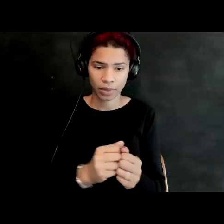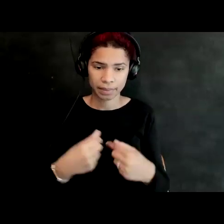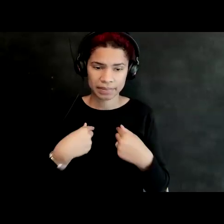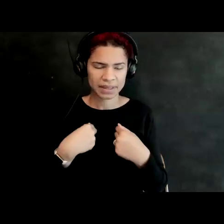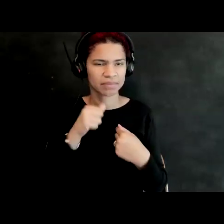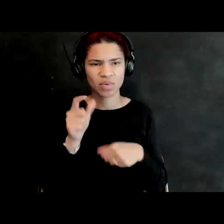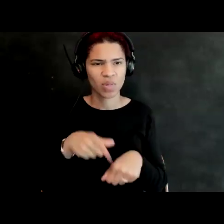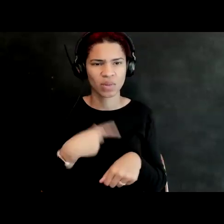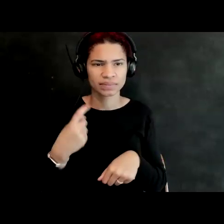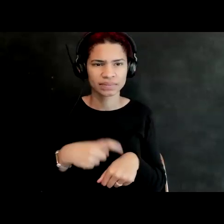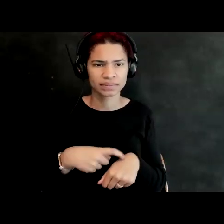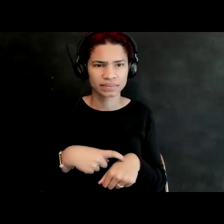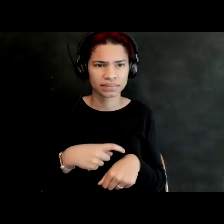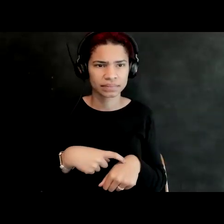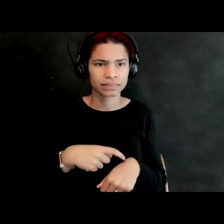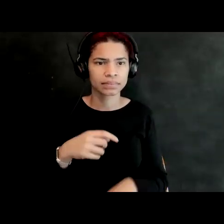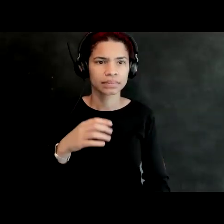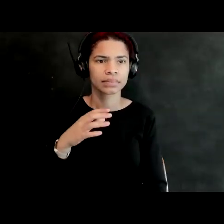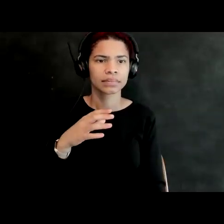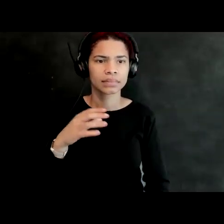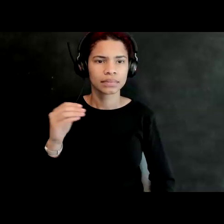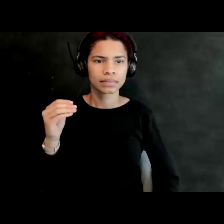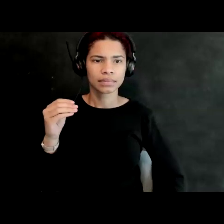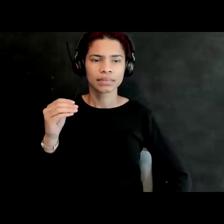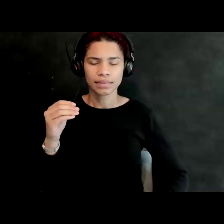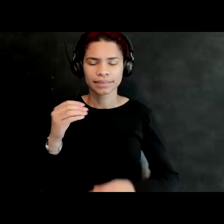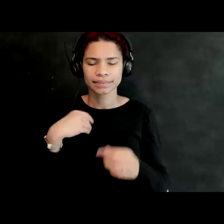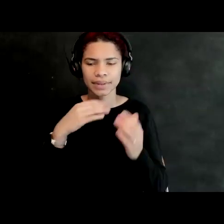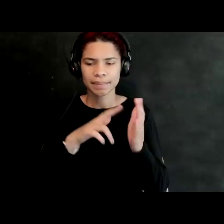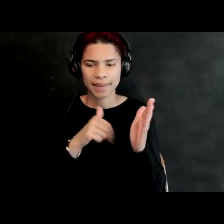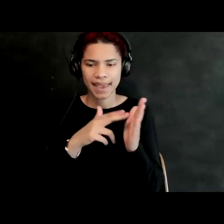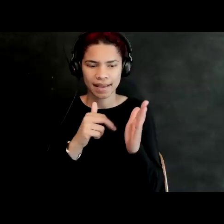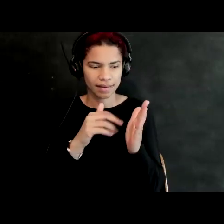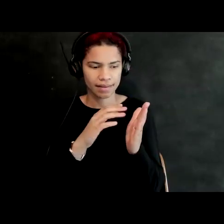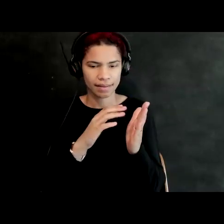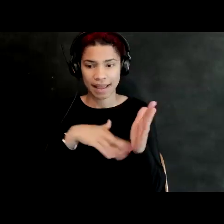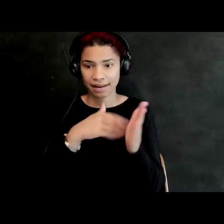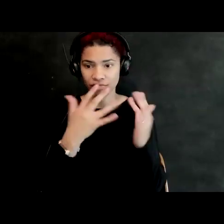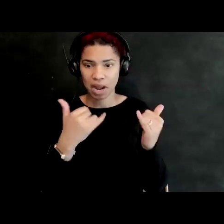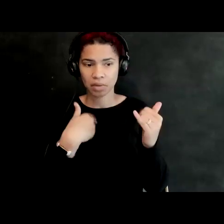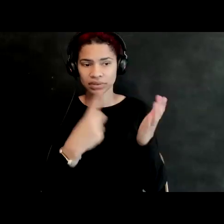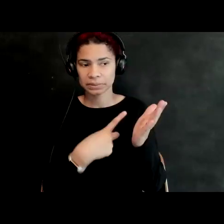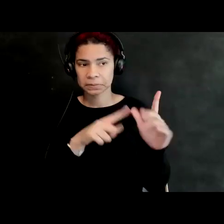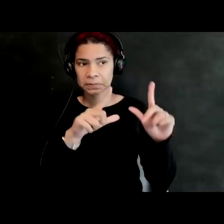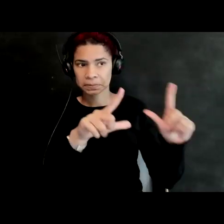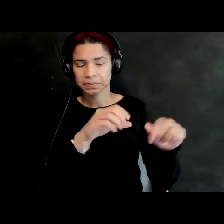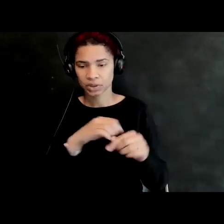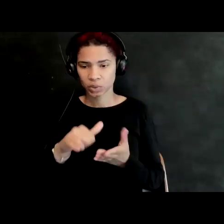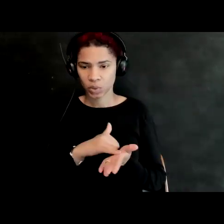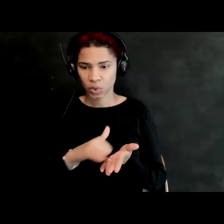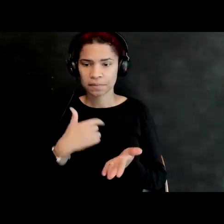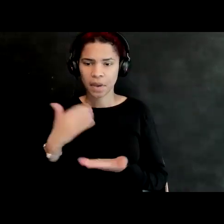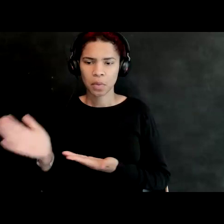last long. The painting hangs now in New York sometimes, and I take my grandchildren to